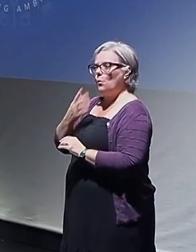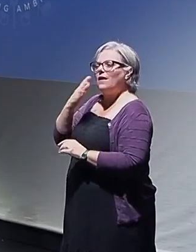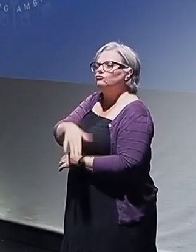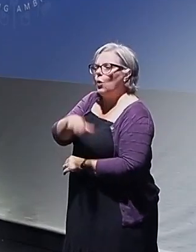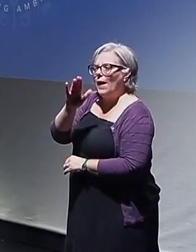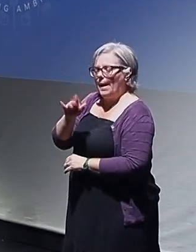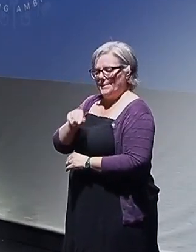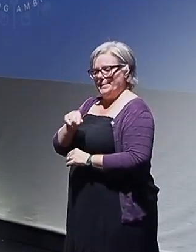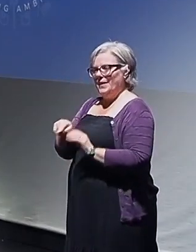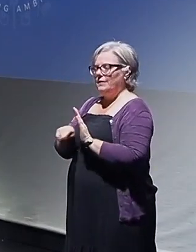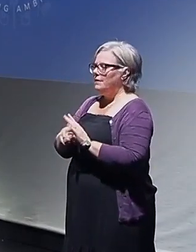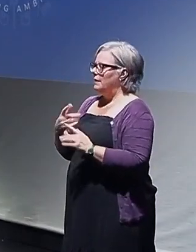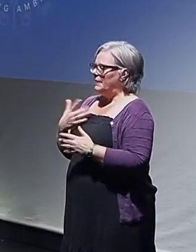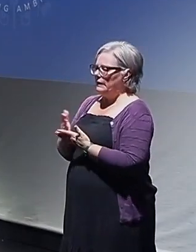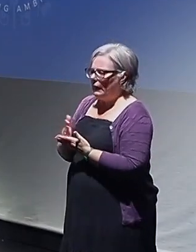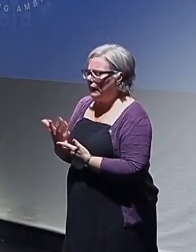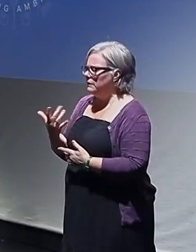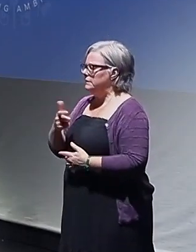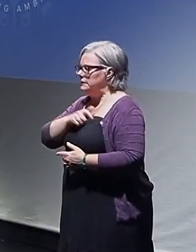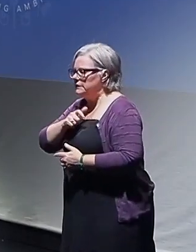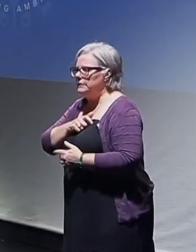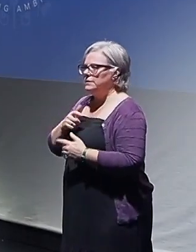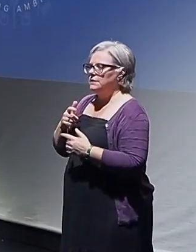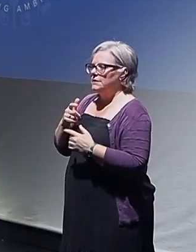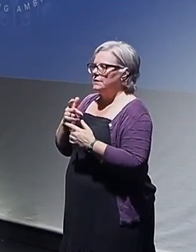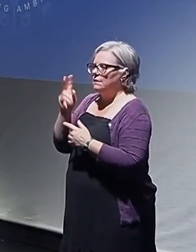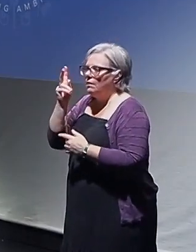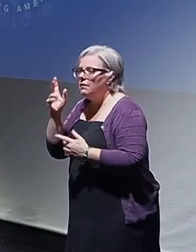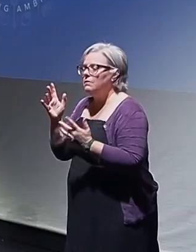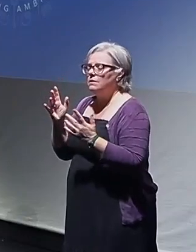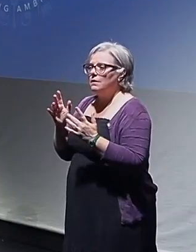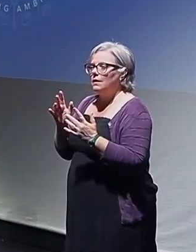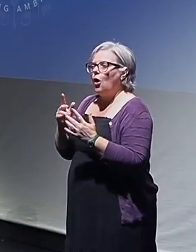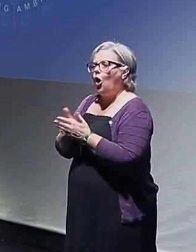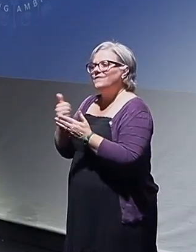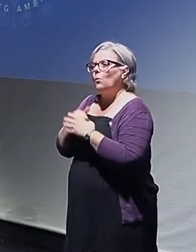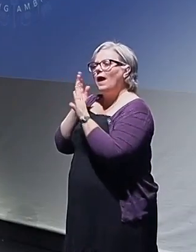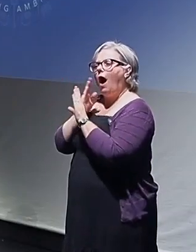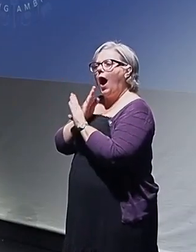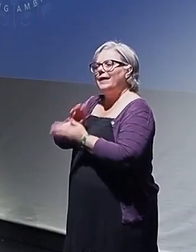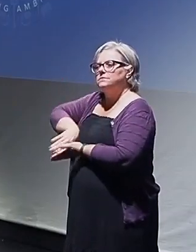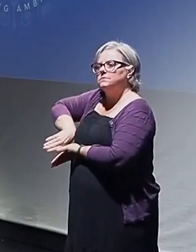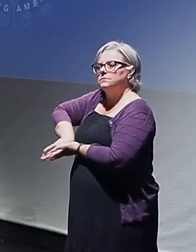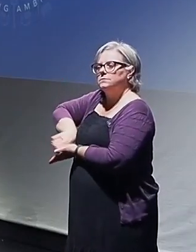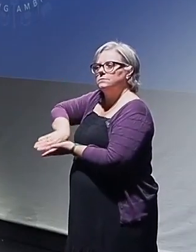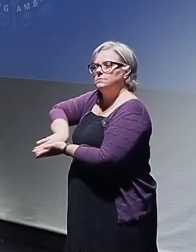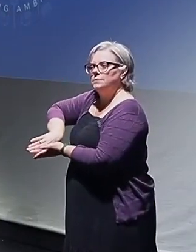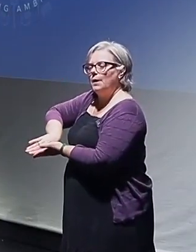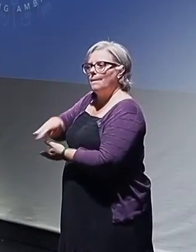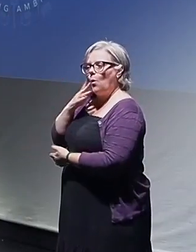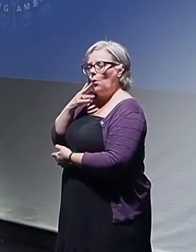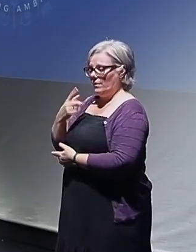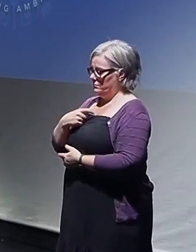up, insecurities, anxieties, we all have those, and we hide them, we try to hide them. But as actors,